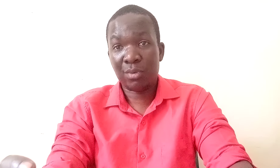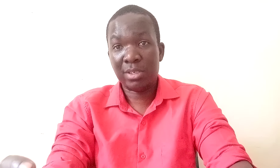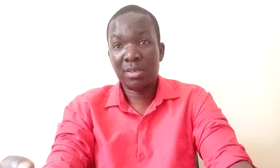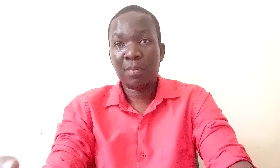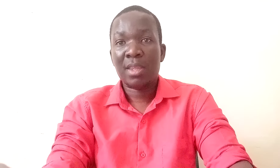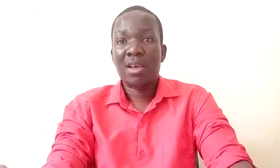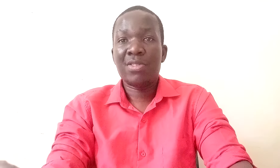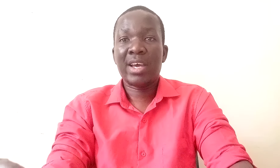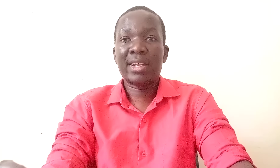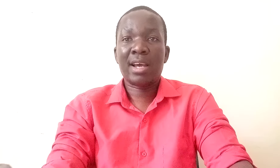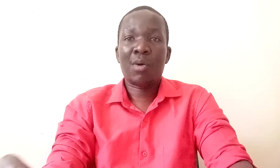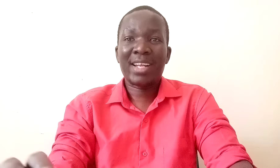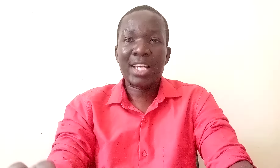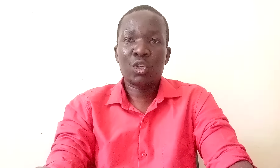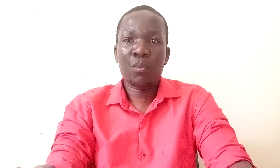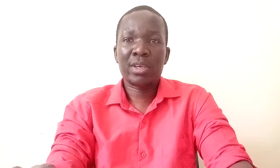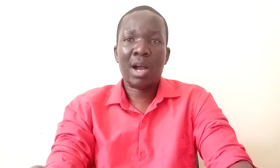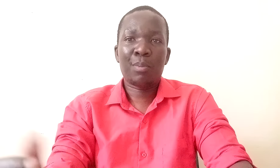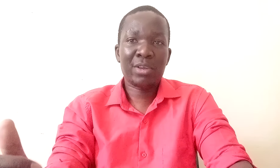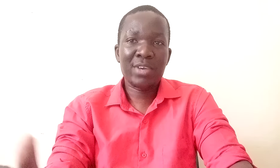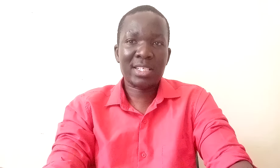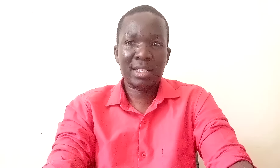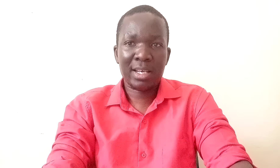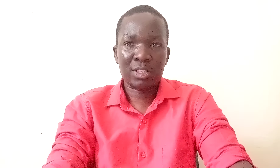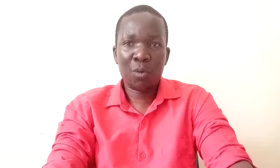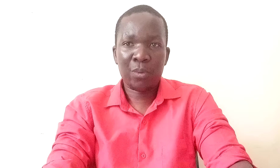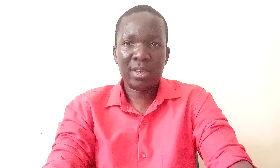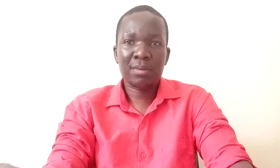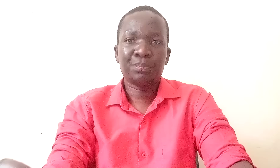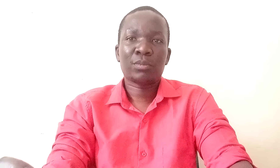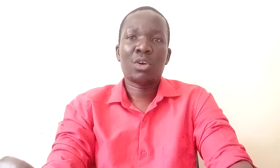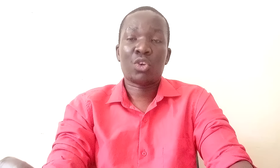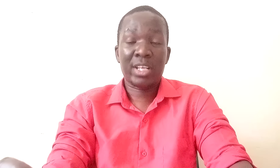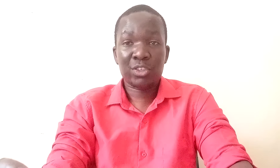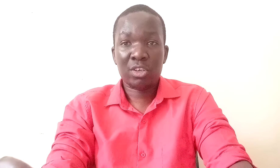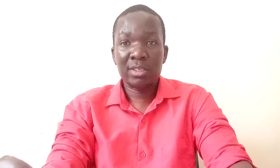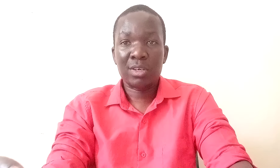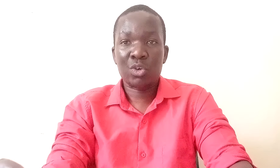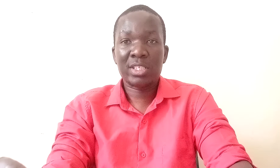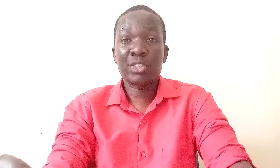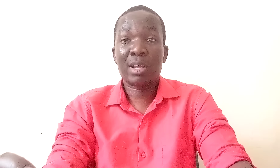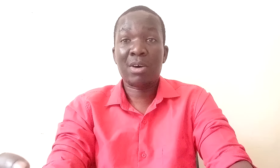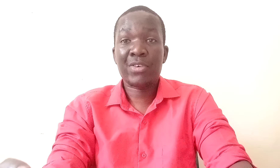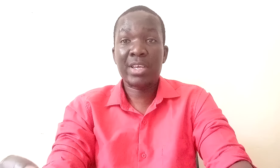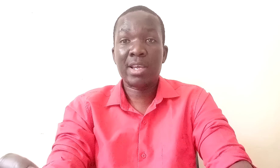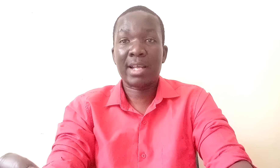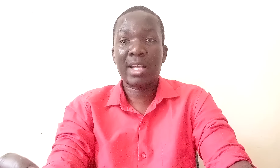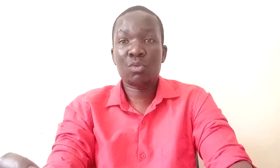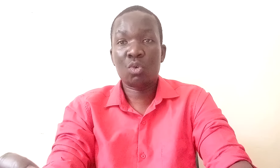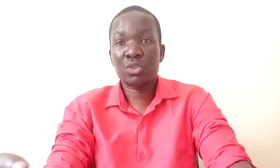language. Then our last topic, our previous topic or lesson was lesson number 3, and that was